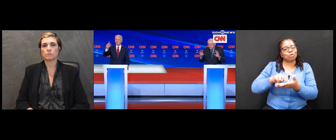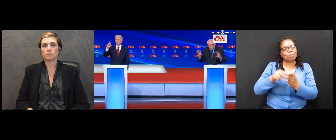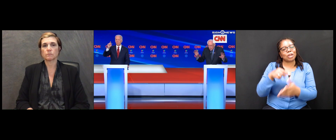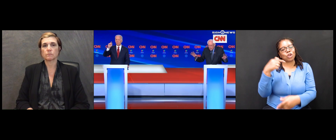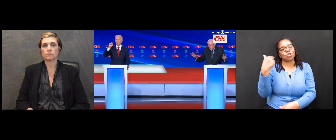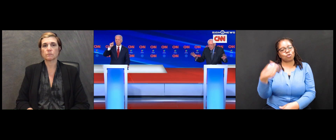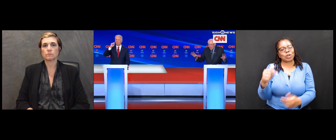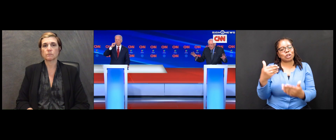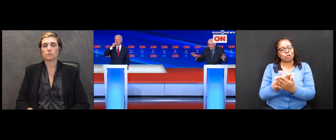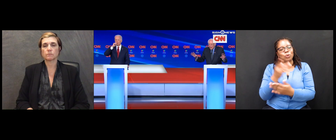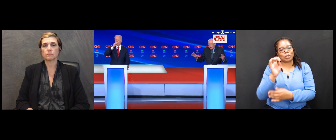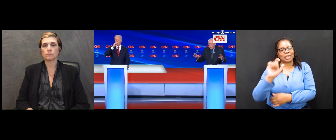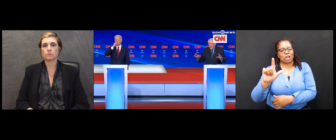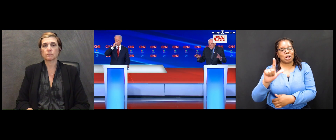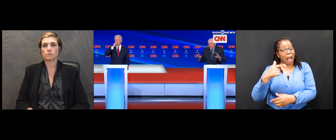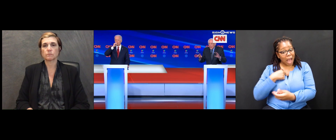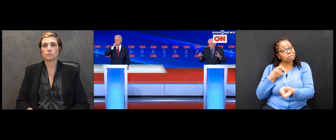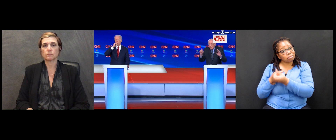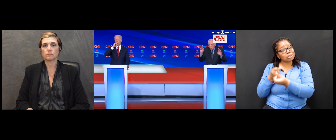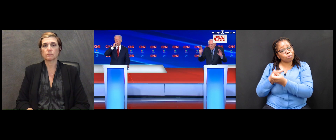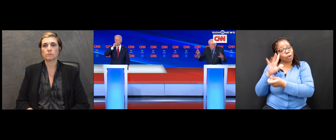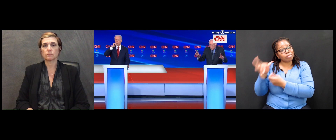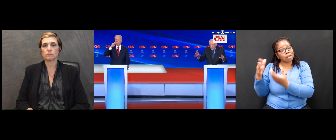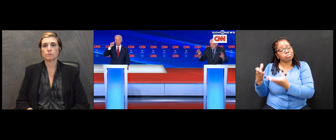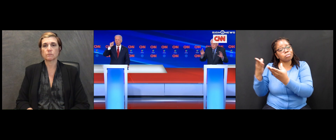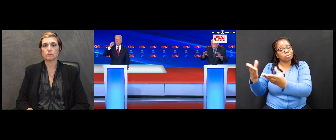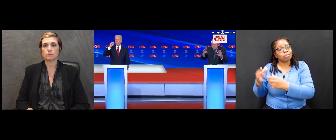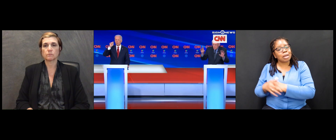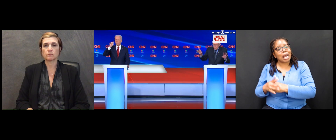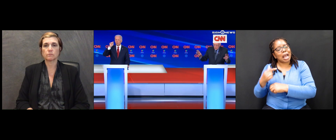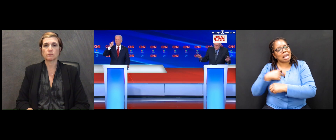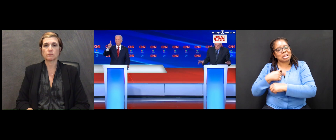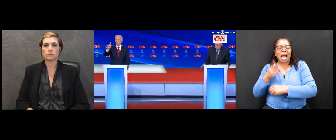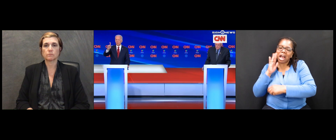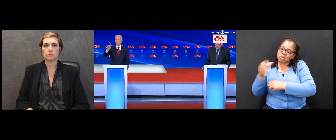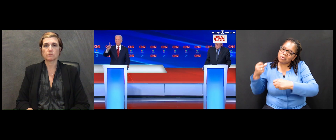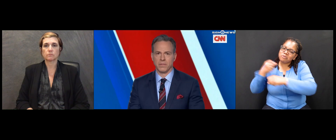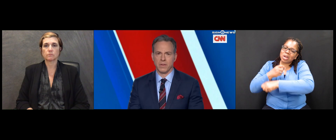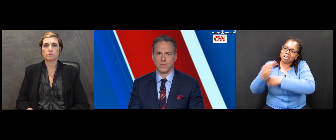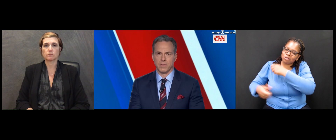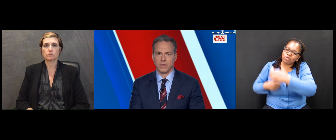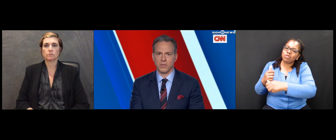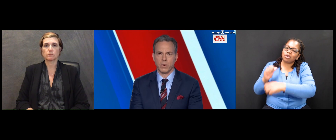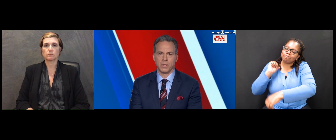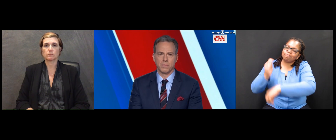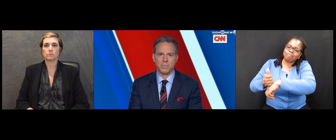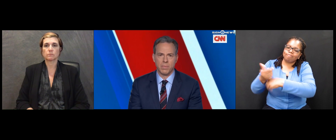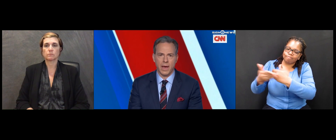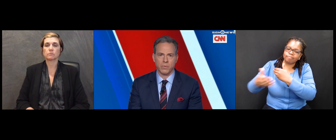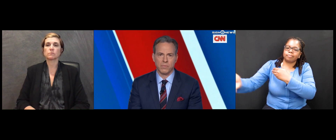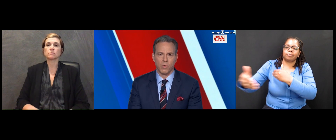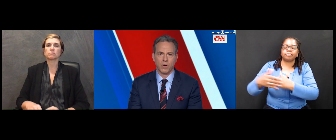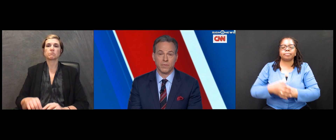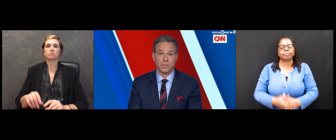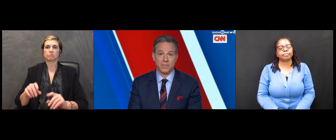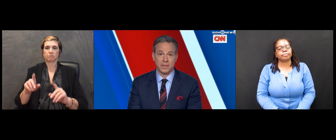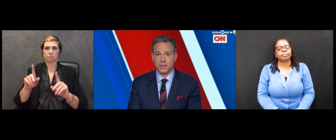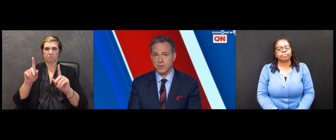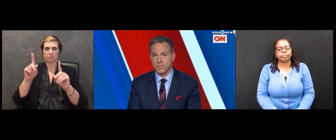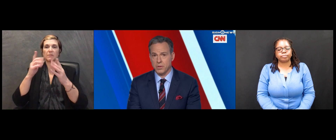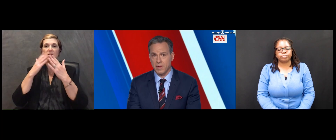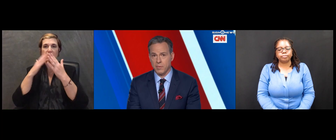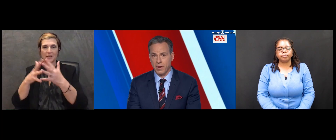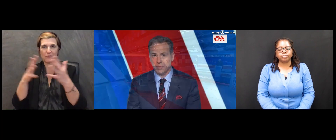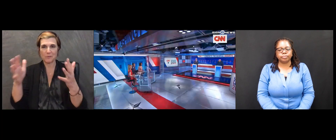I supported it, and I will fight to implement it. Thank you so much, Senator Sanders. We're going to be back with more from the